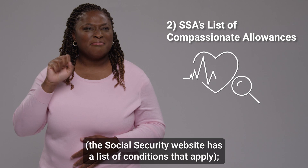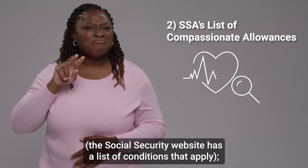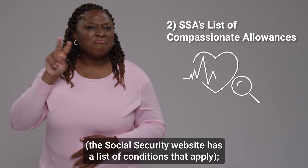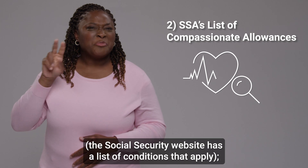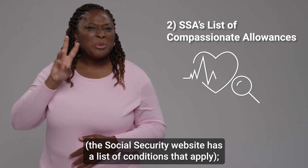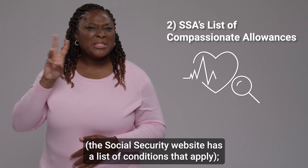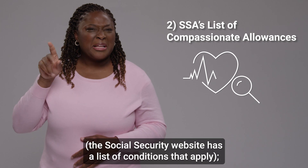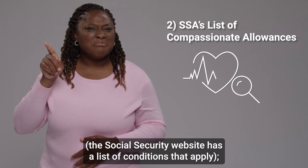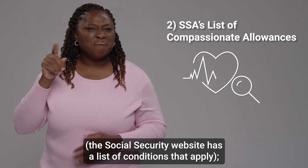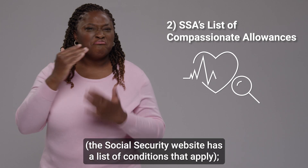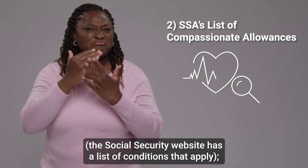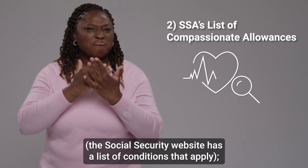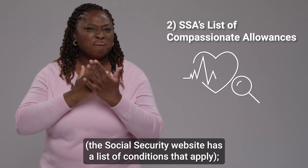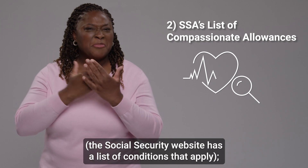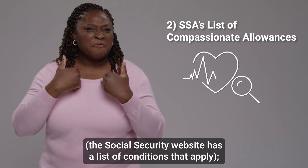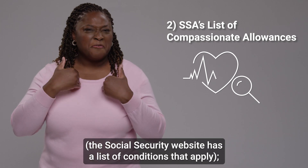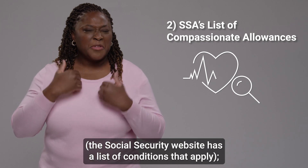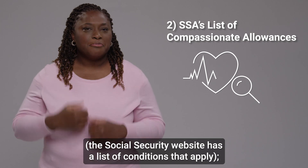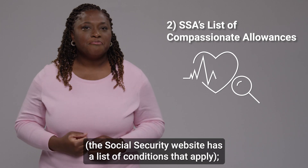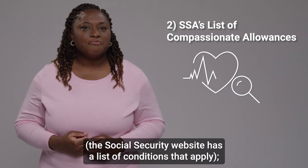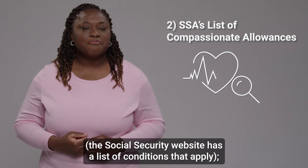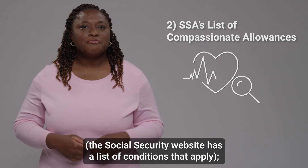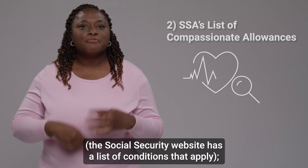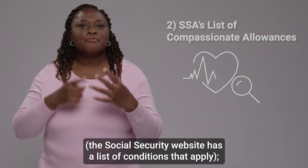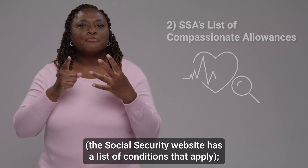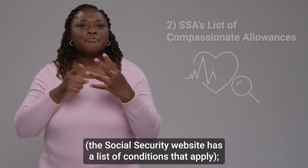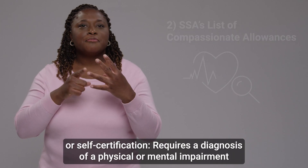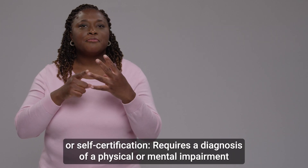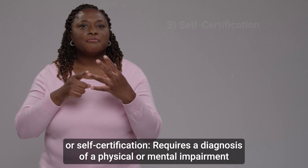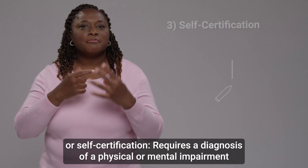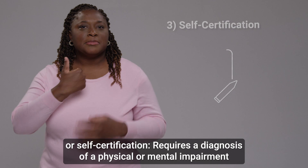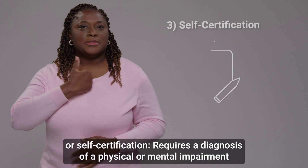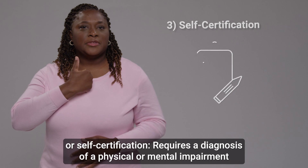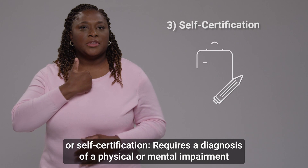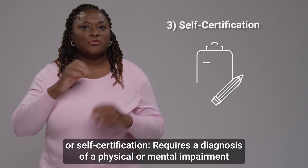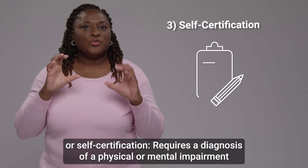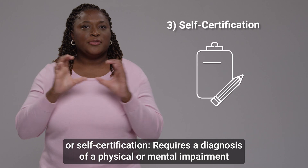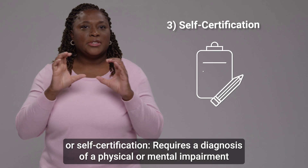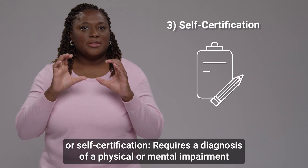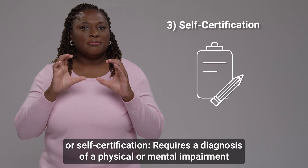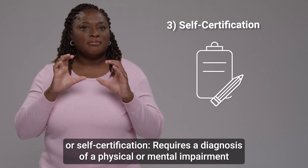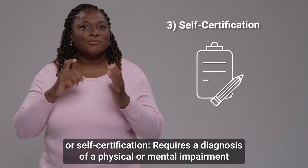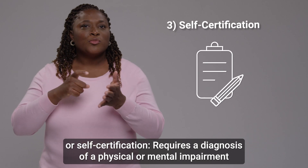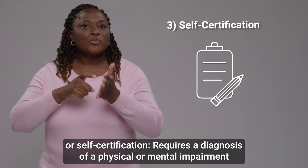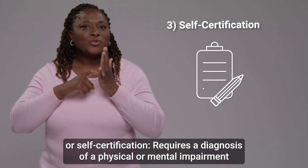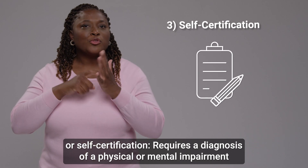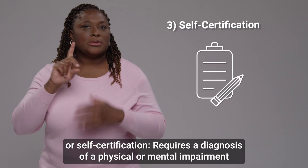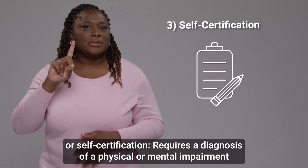The Social Security website has a list of conditions that apply. Or a self-certification requires a